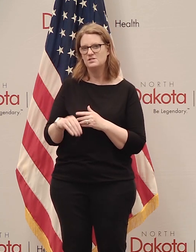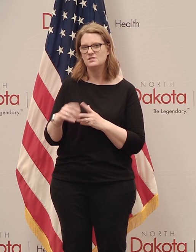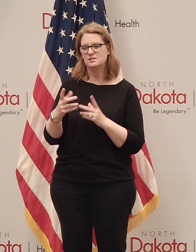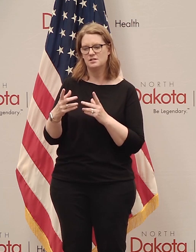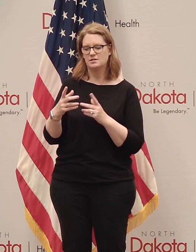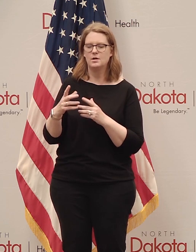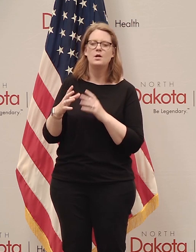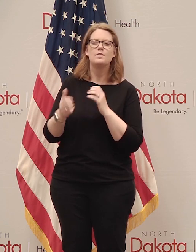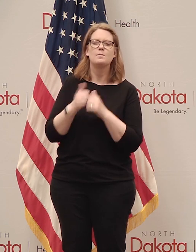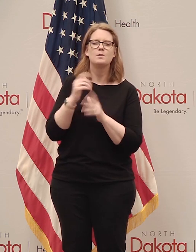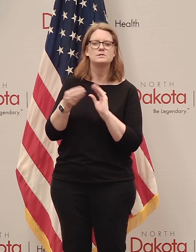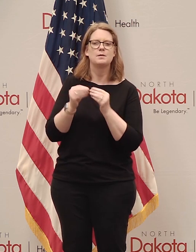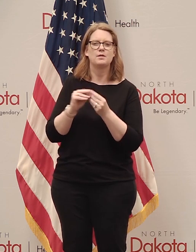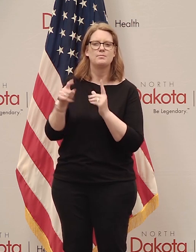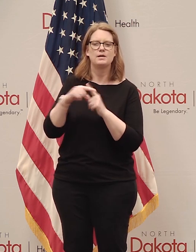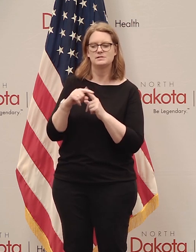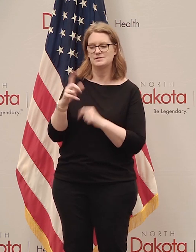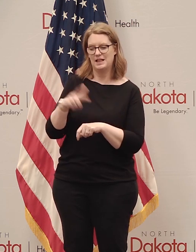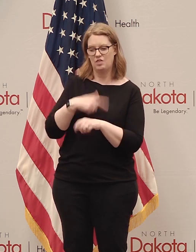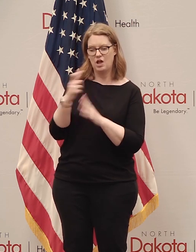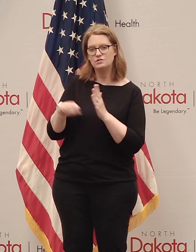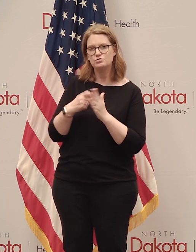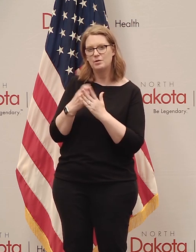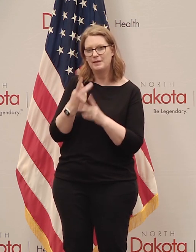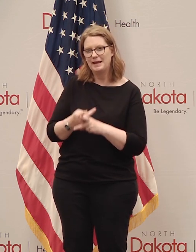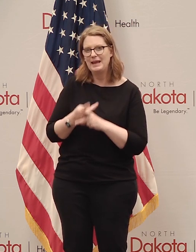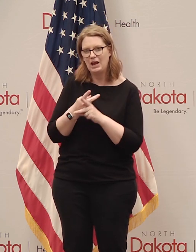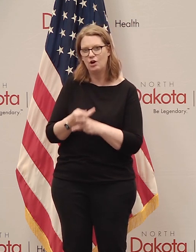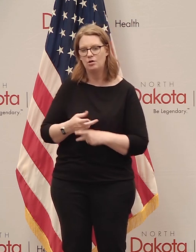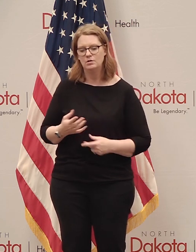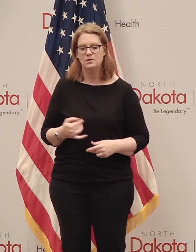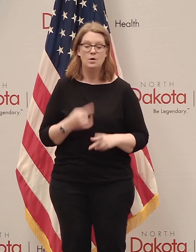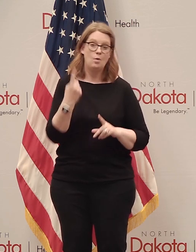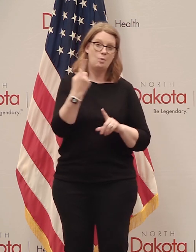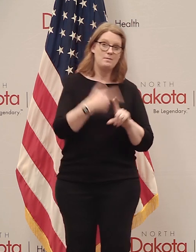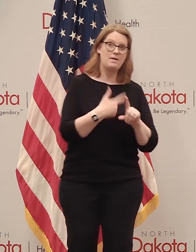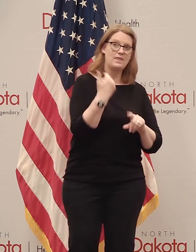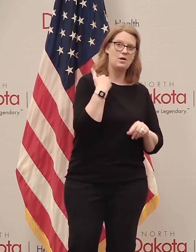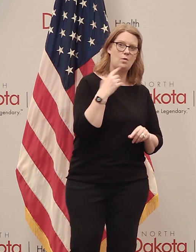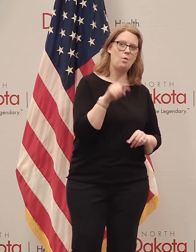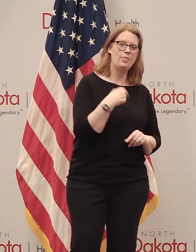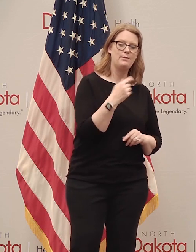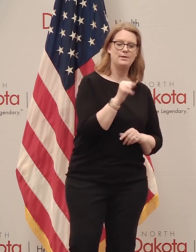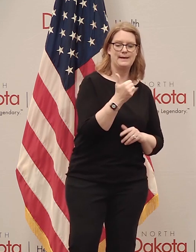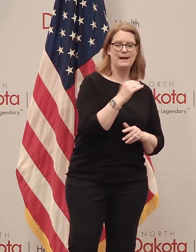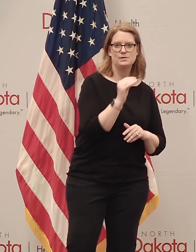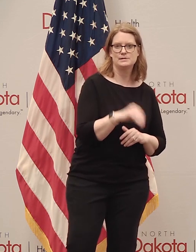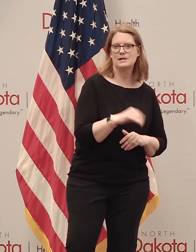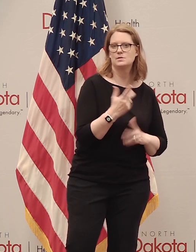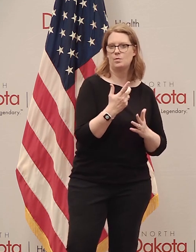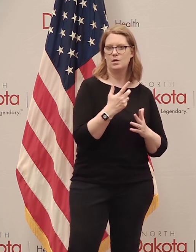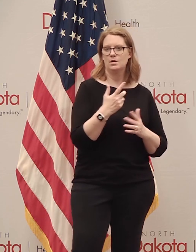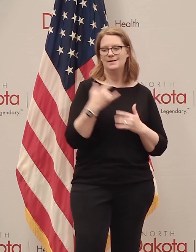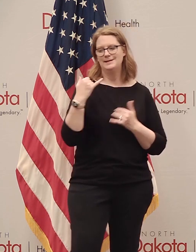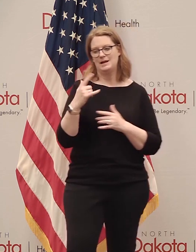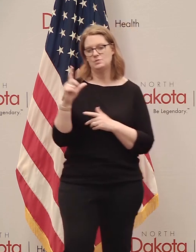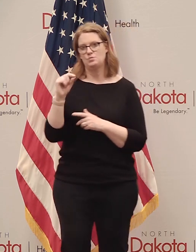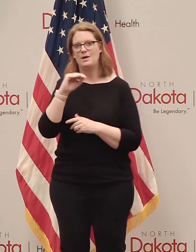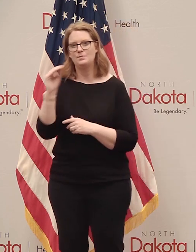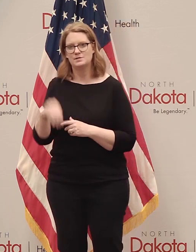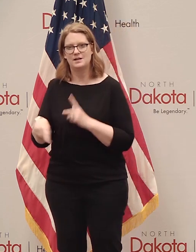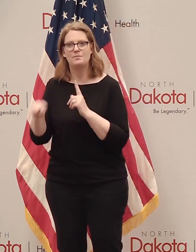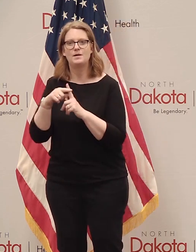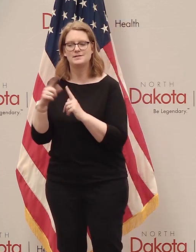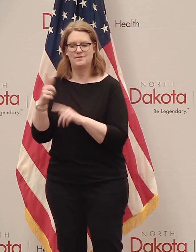But that's that in long-term care. A month ago, only about 10% of the positives were in long-term care. Now it's 20%.